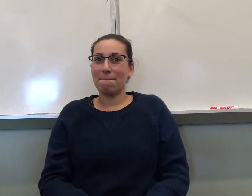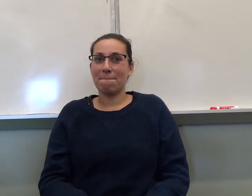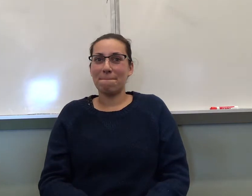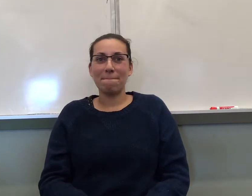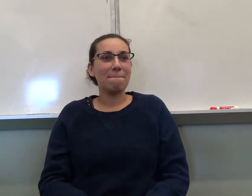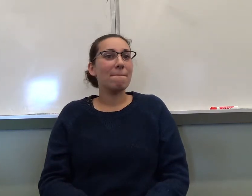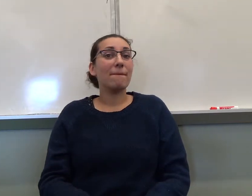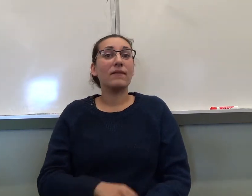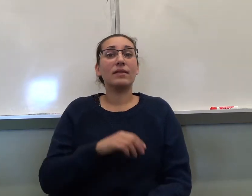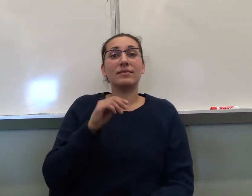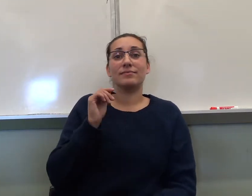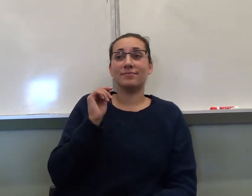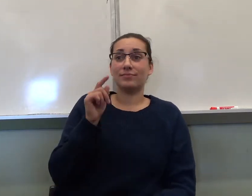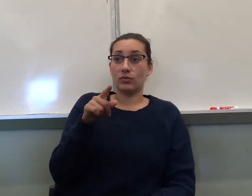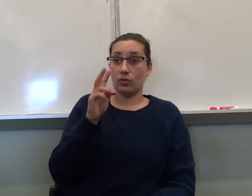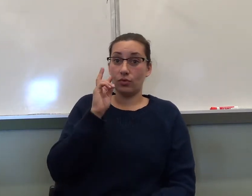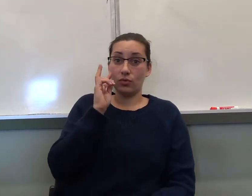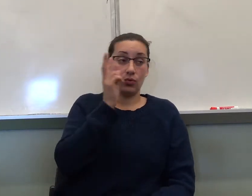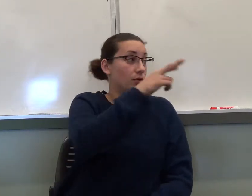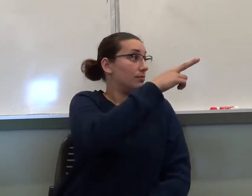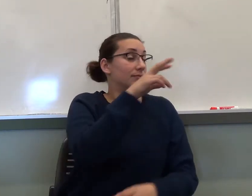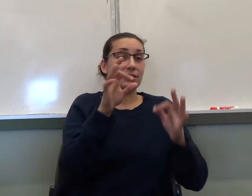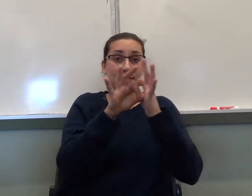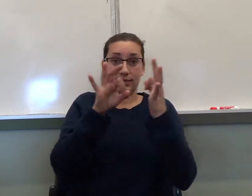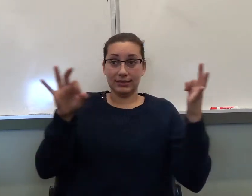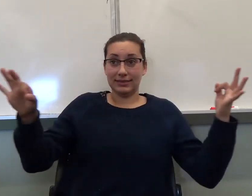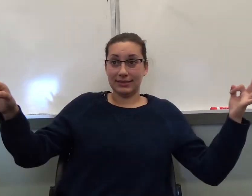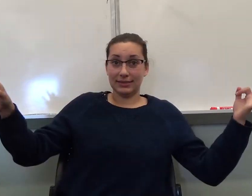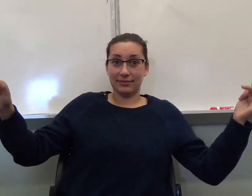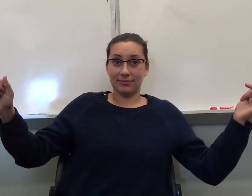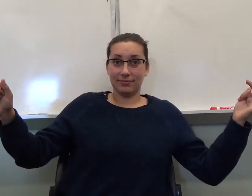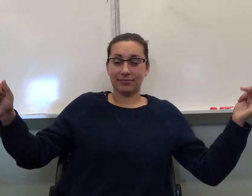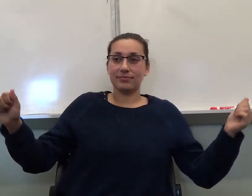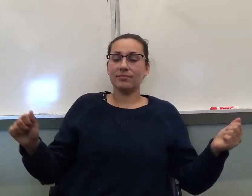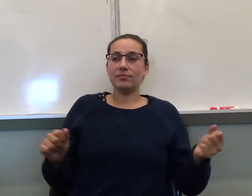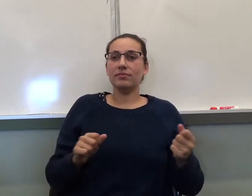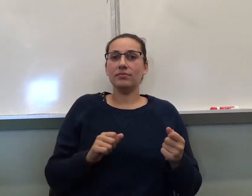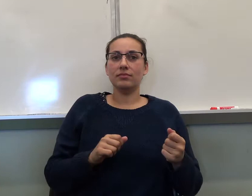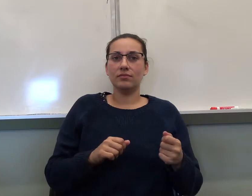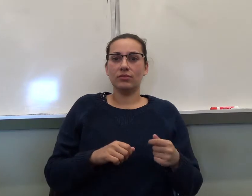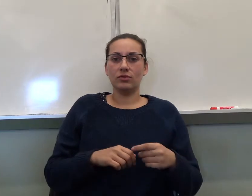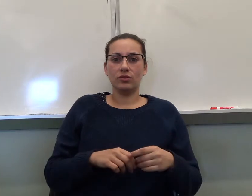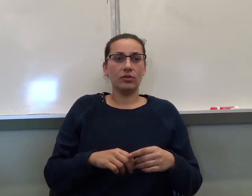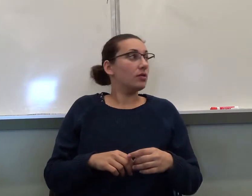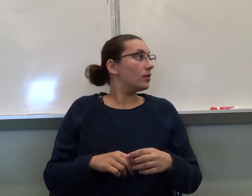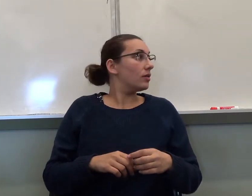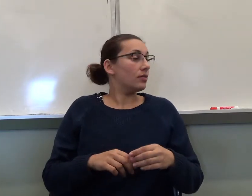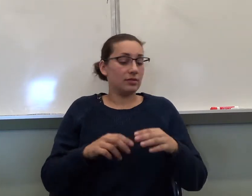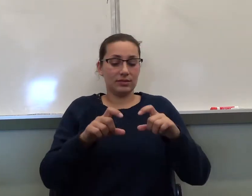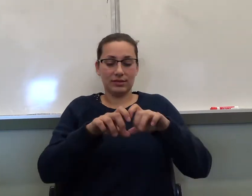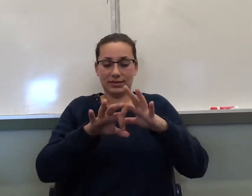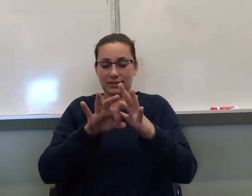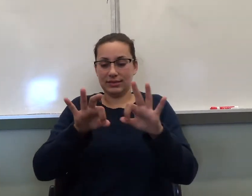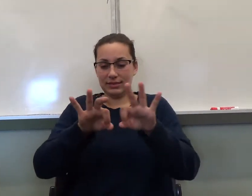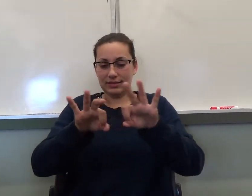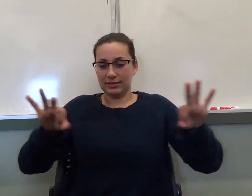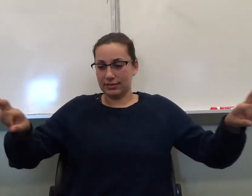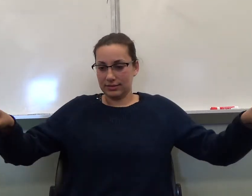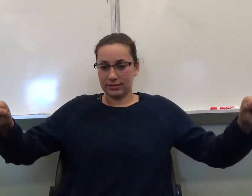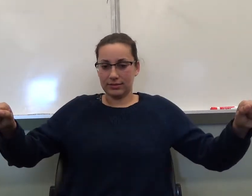If you look at it this way, the meter is right in the middle of it. If you go down below the meter and you go up this table, then